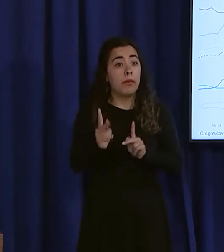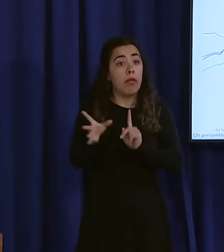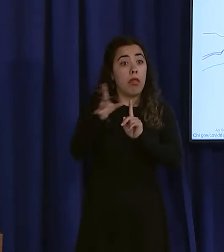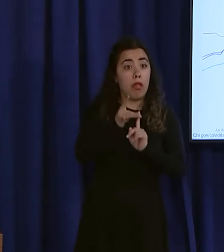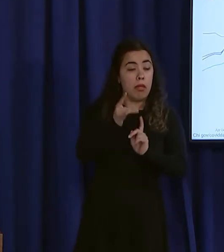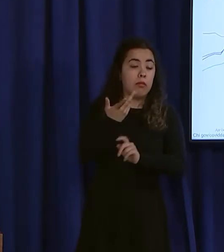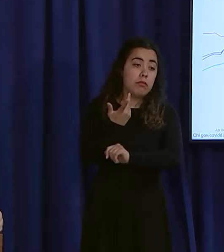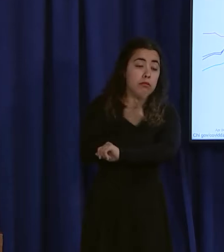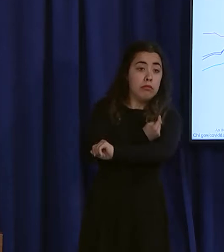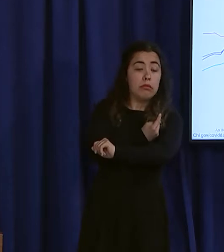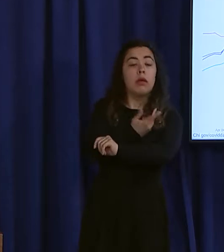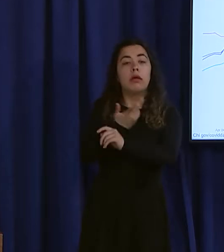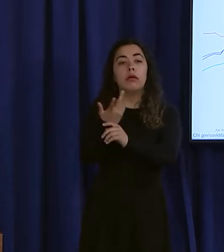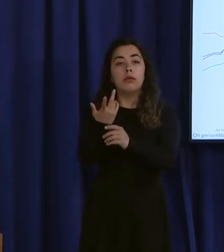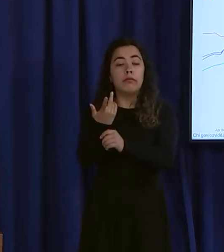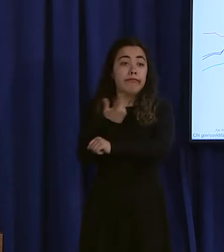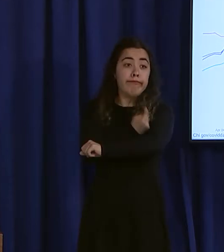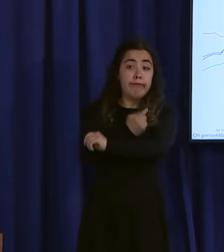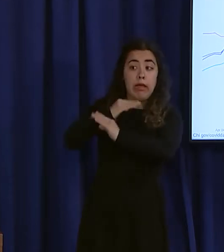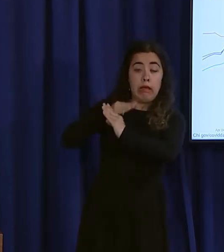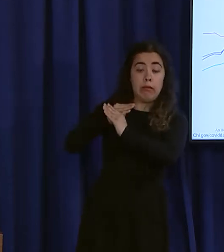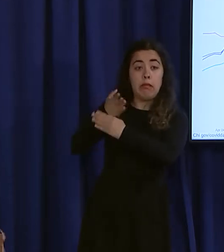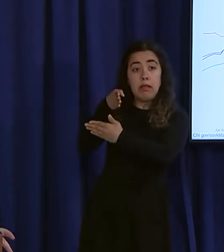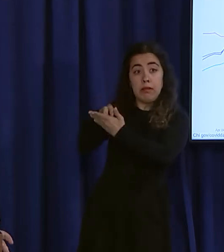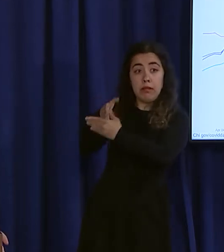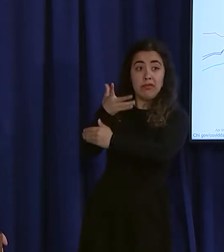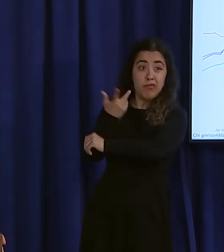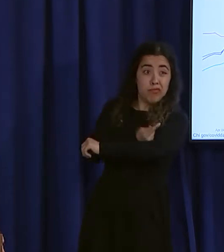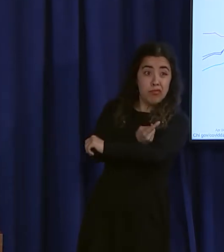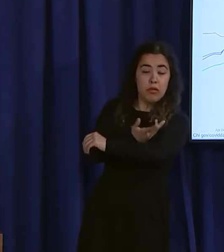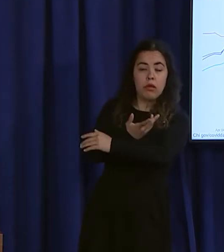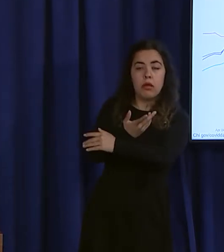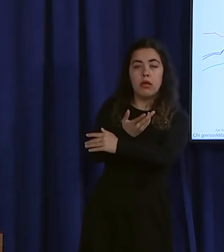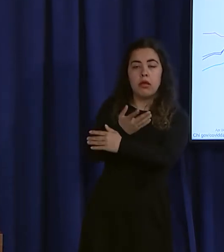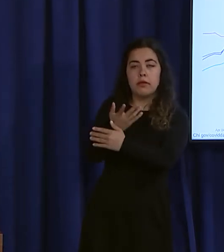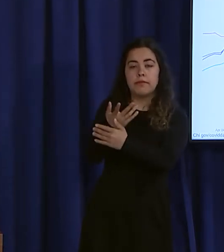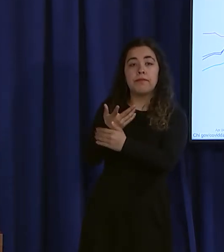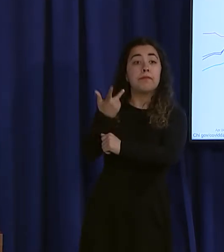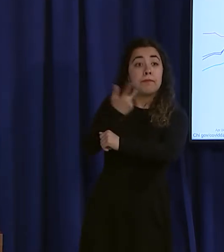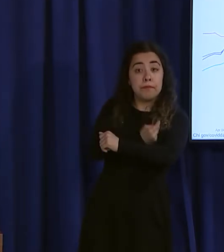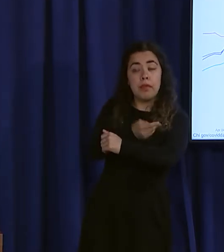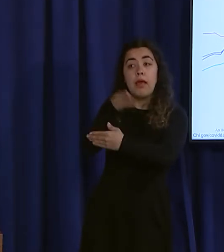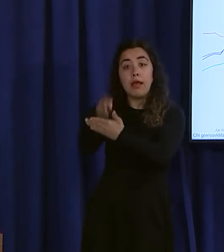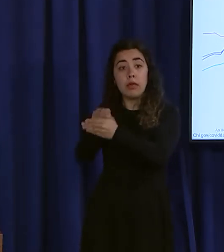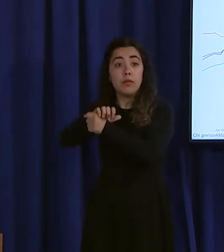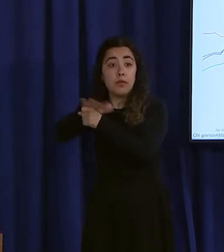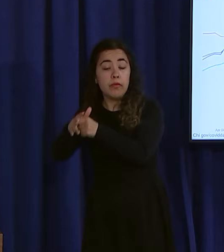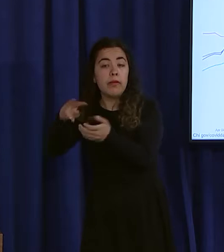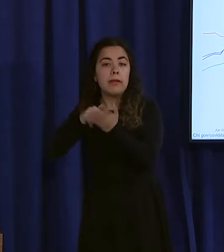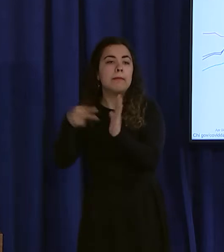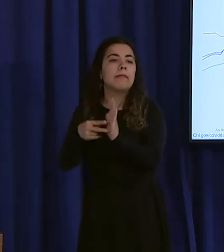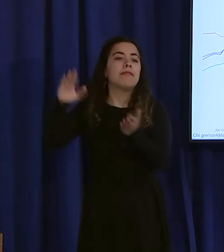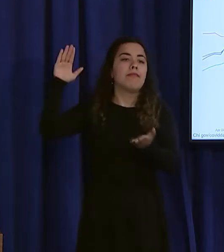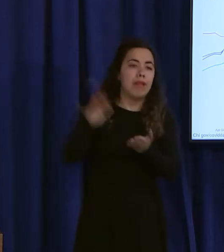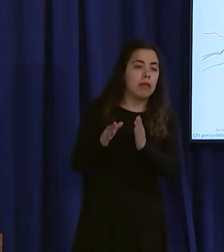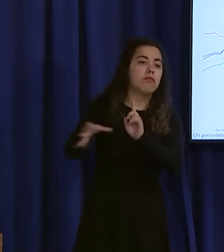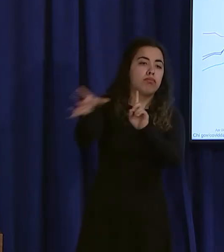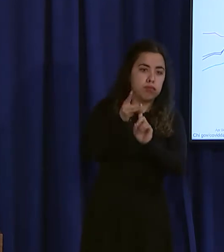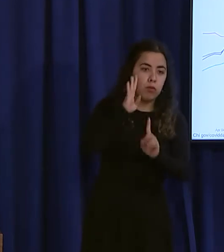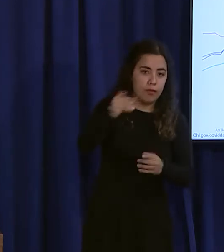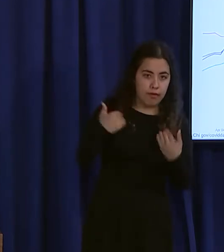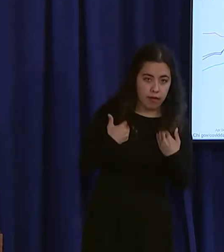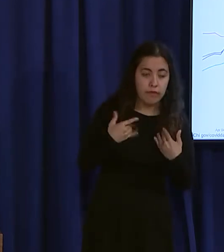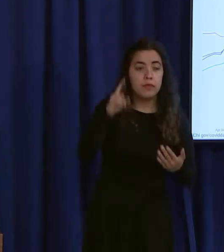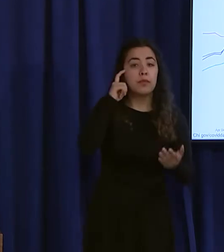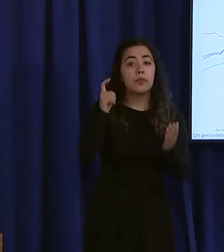groups. And our new COVID case rates are still highest among Black Chicagoans, but they are decreasing. That's the purple line, and you can